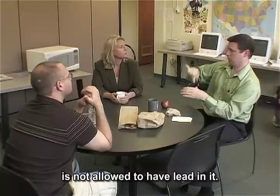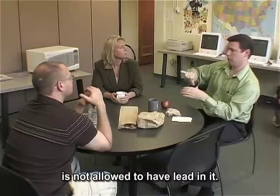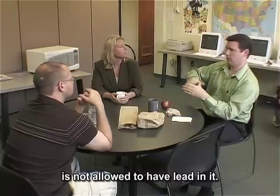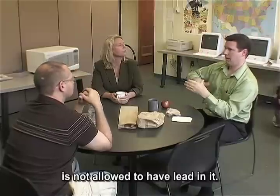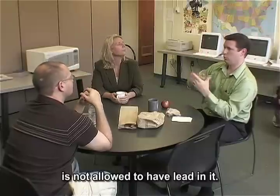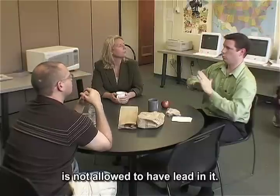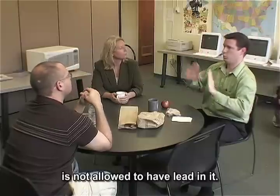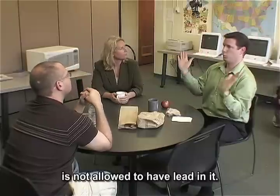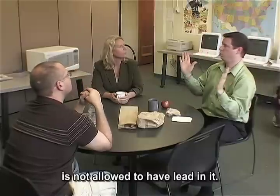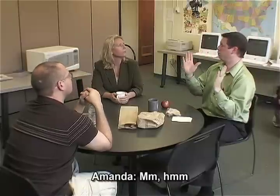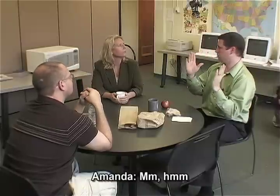it.